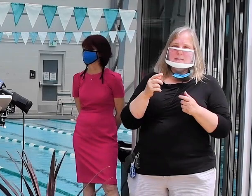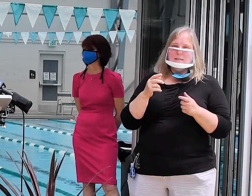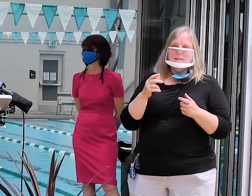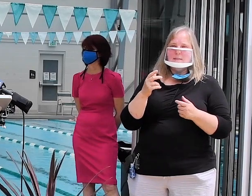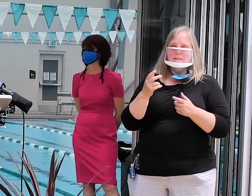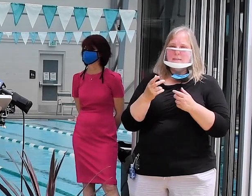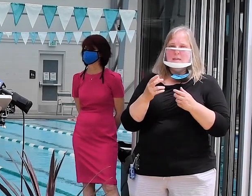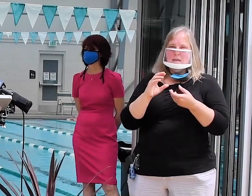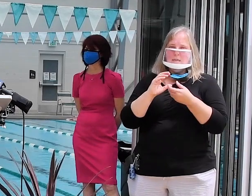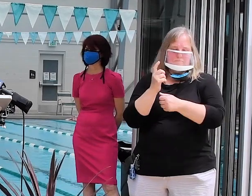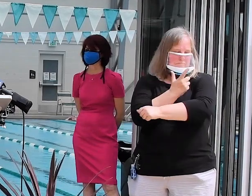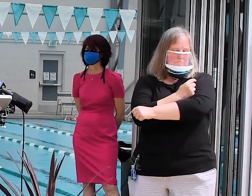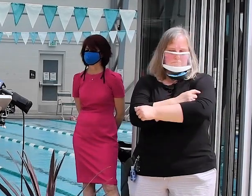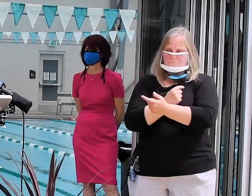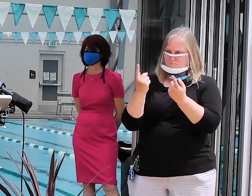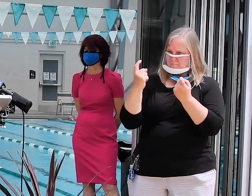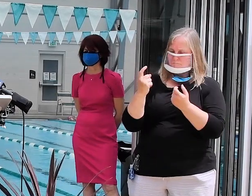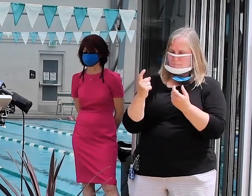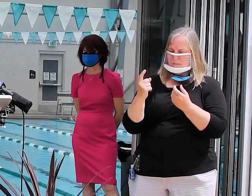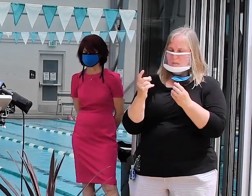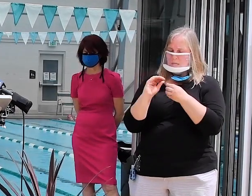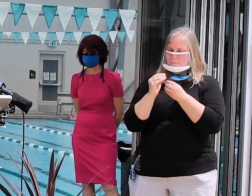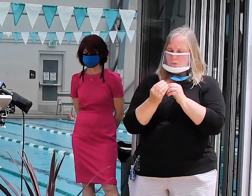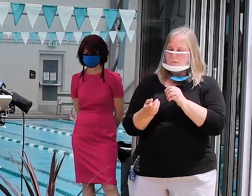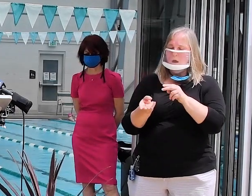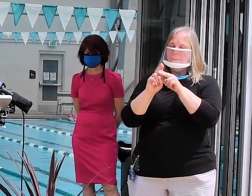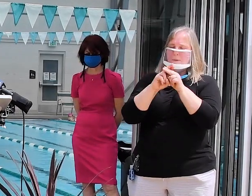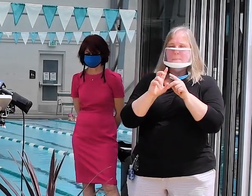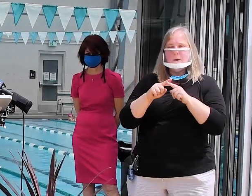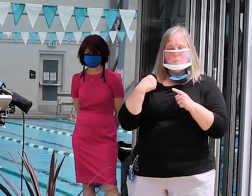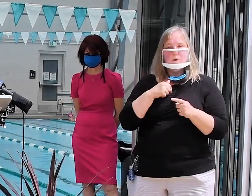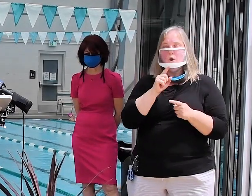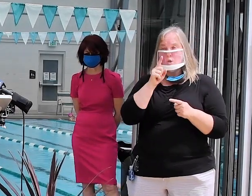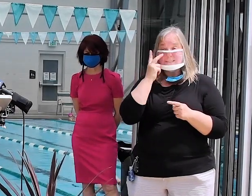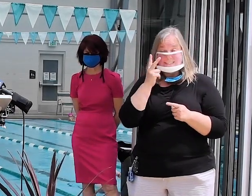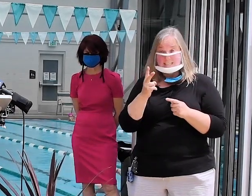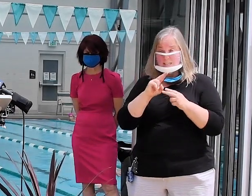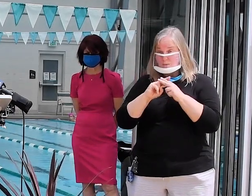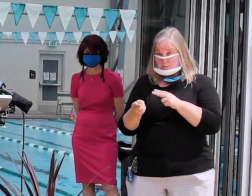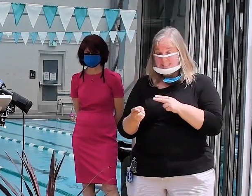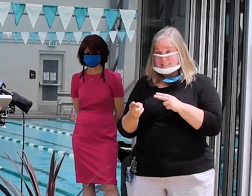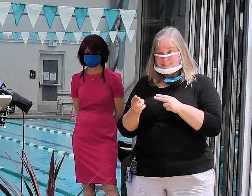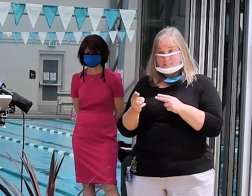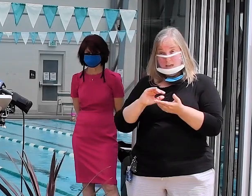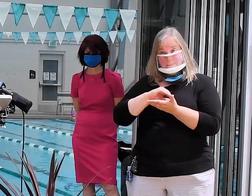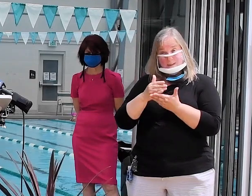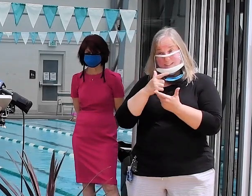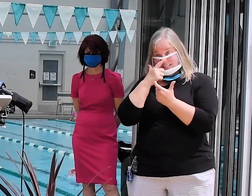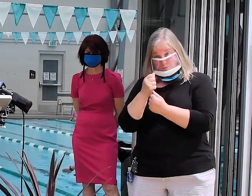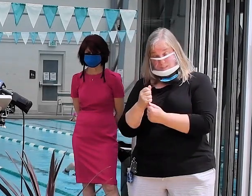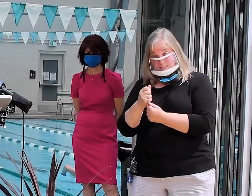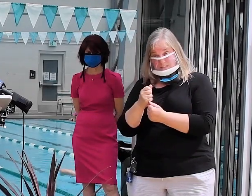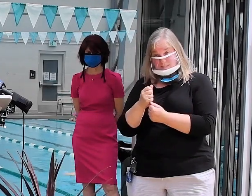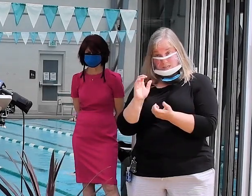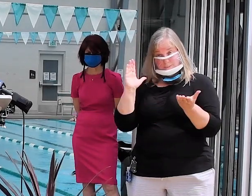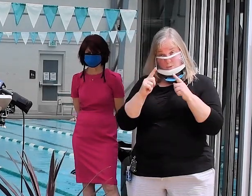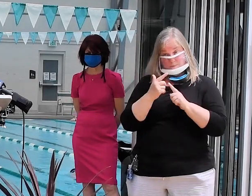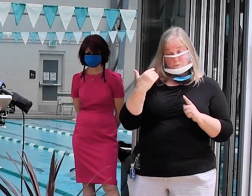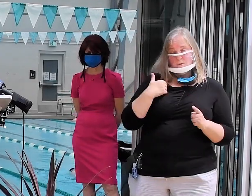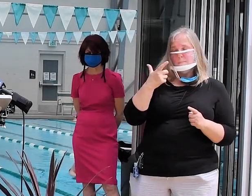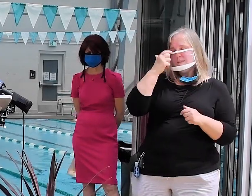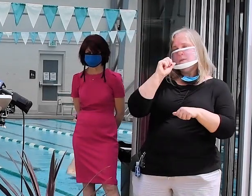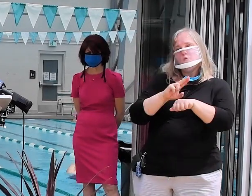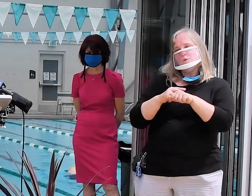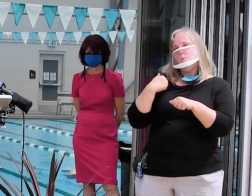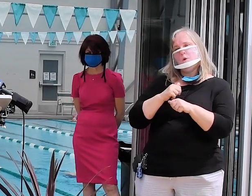administration up. However, we are seeing decreased amount of interest that we saw, which of course, because we're